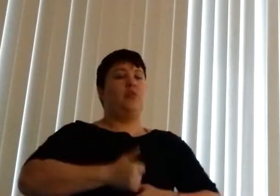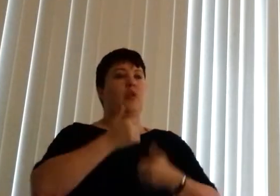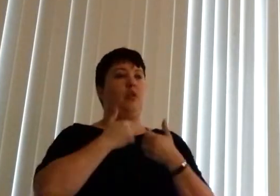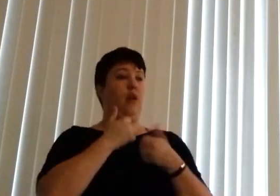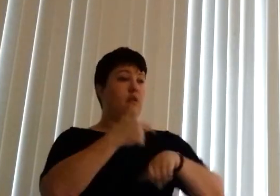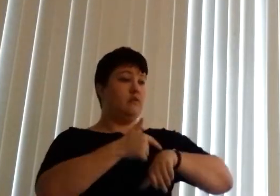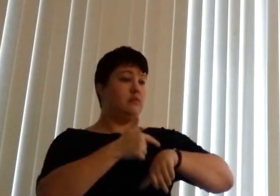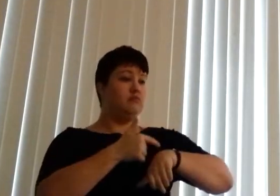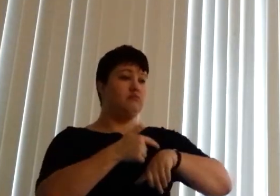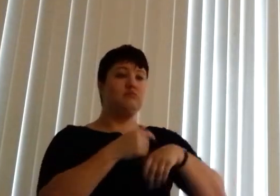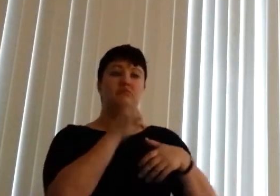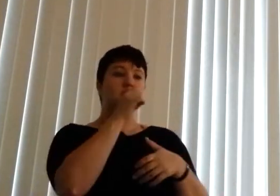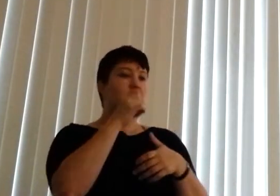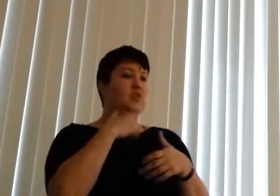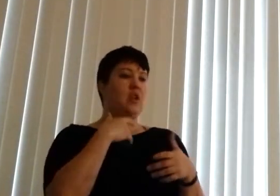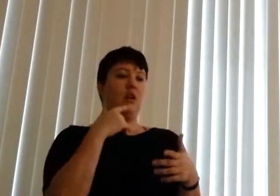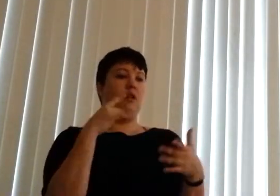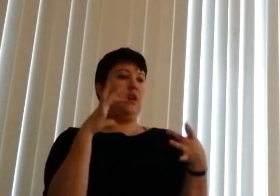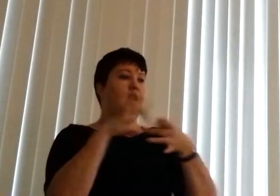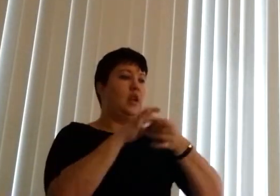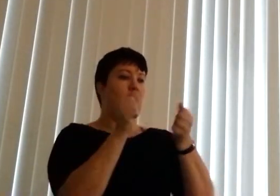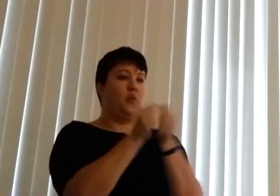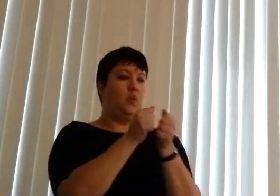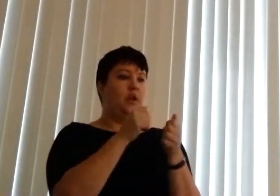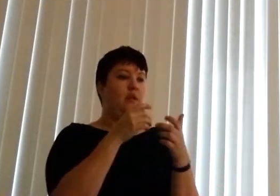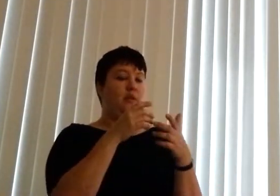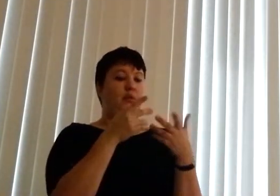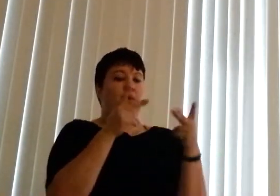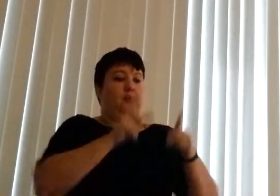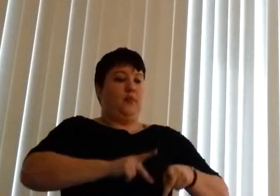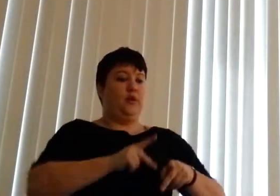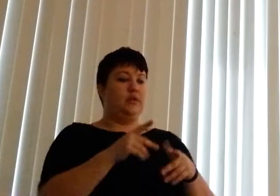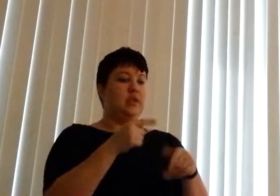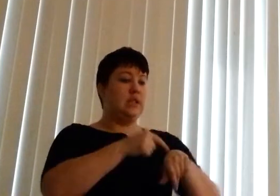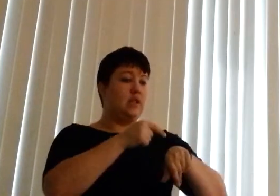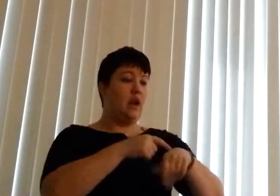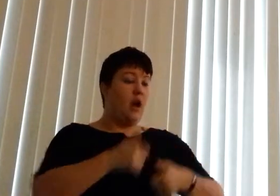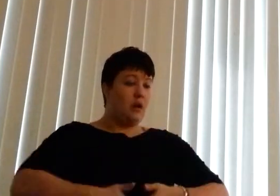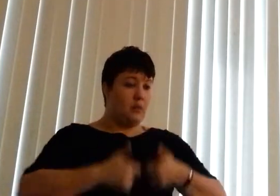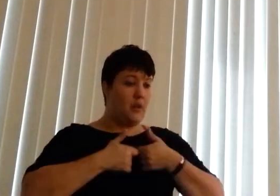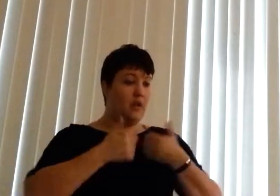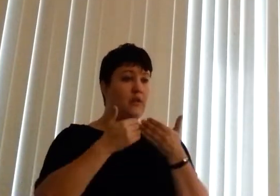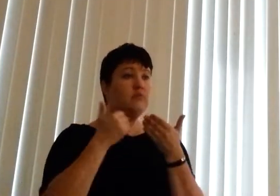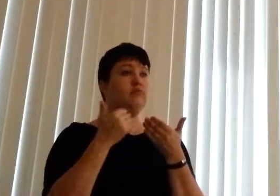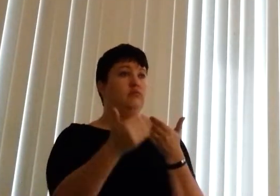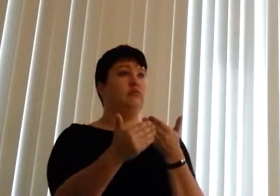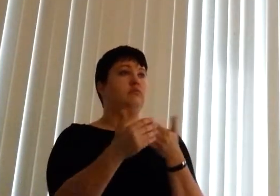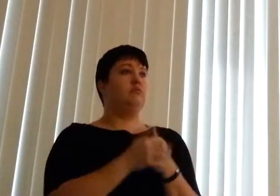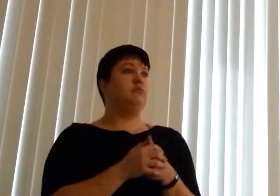not partly determine the character of a person's time alive, and so is not a synchronic property.